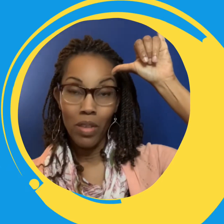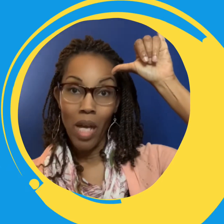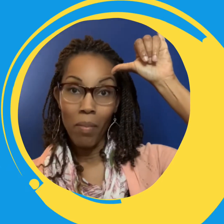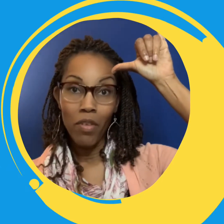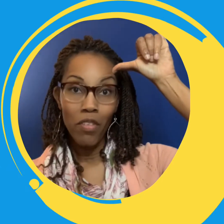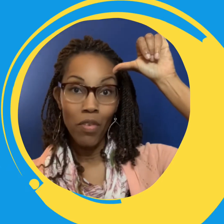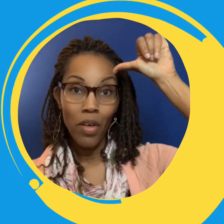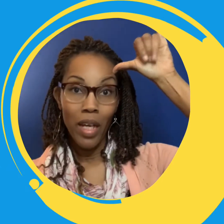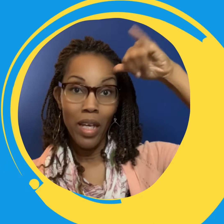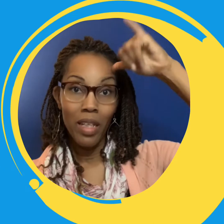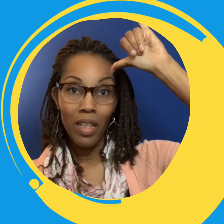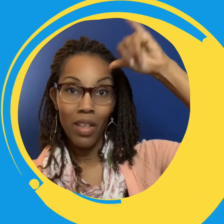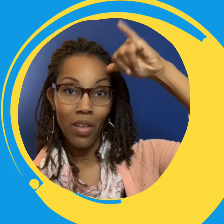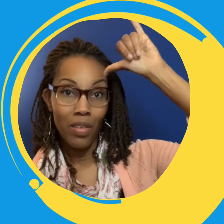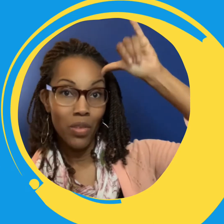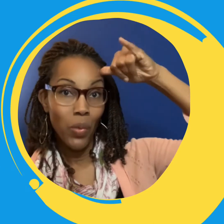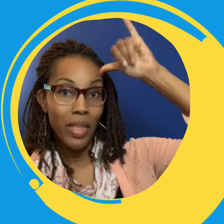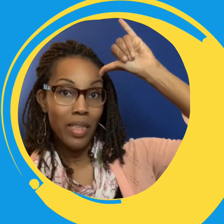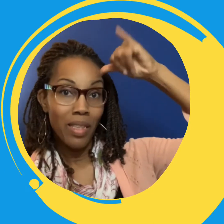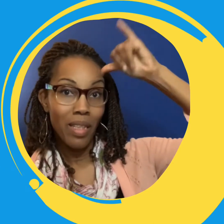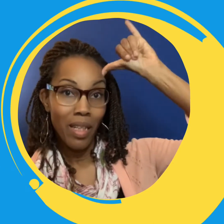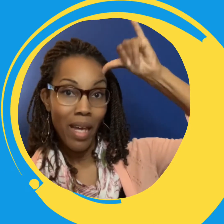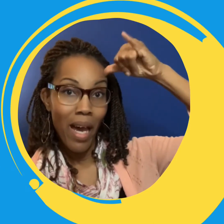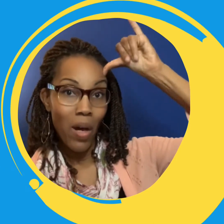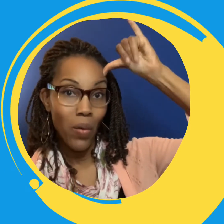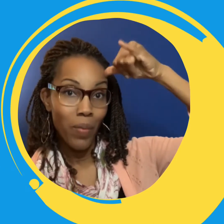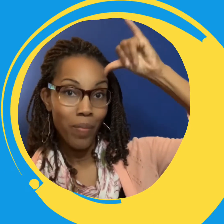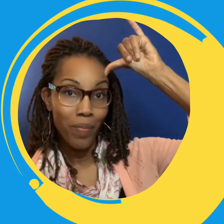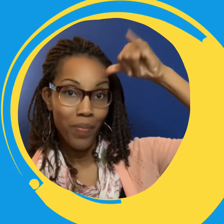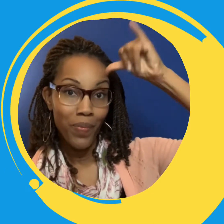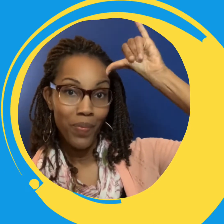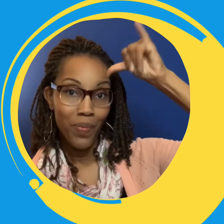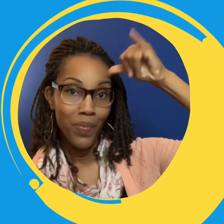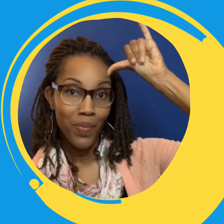on the top of your forehead and twist. Cow.